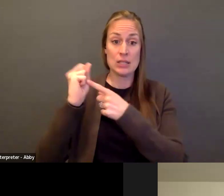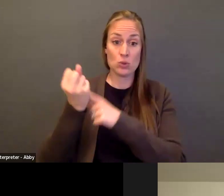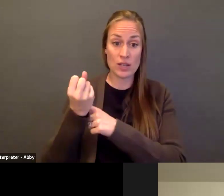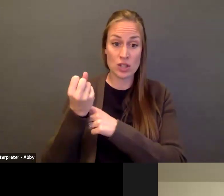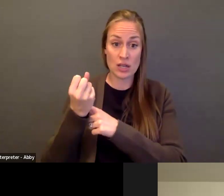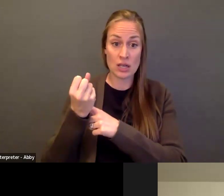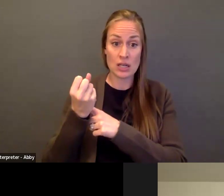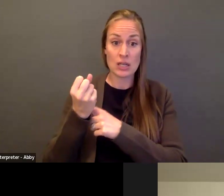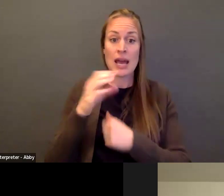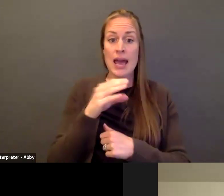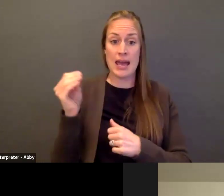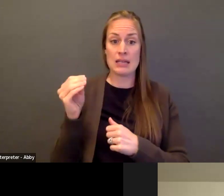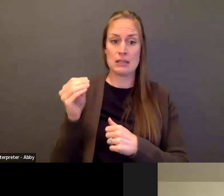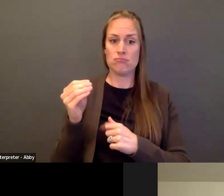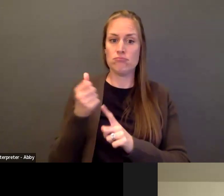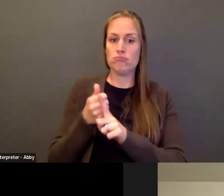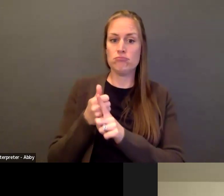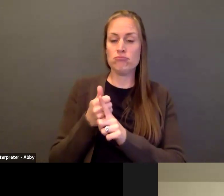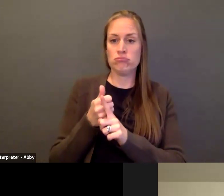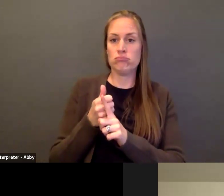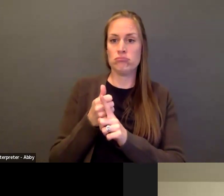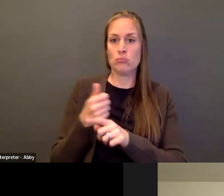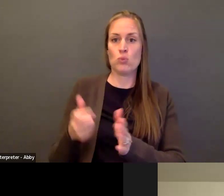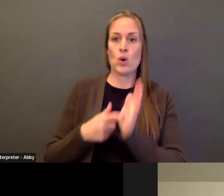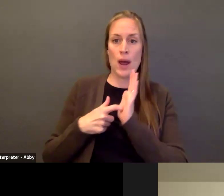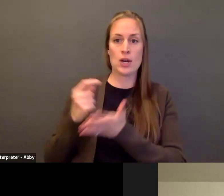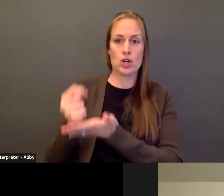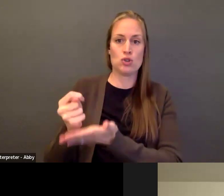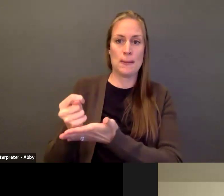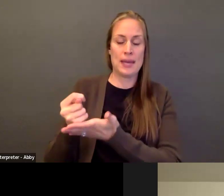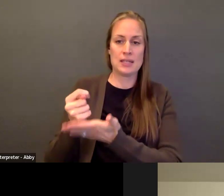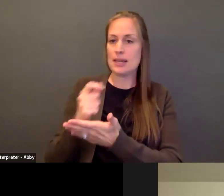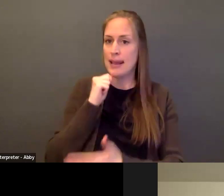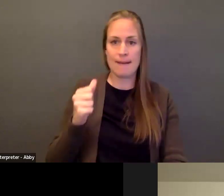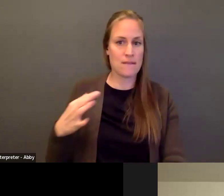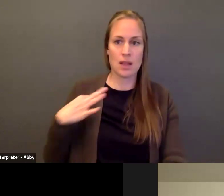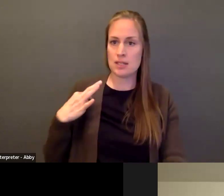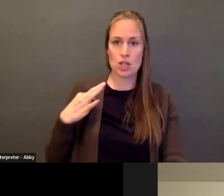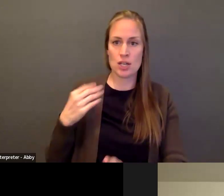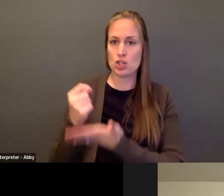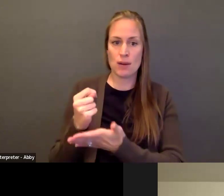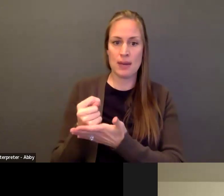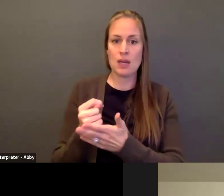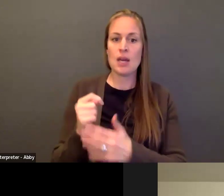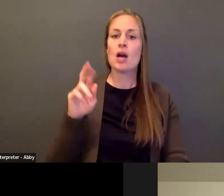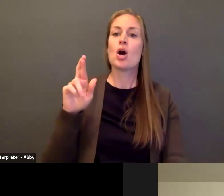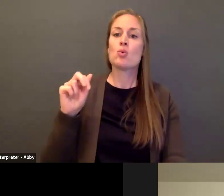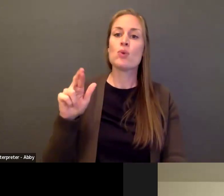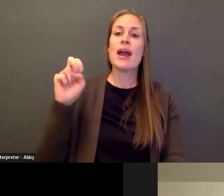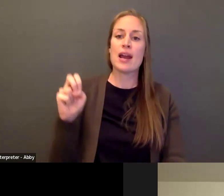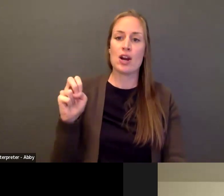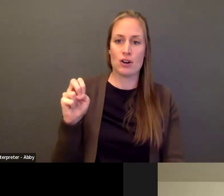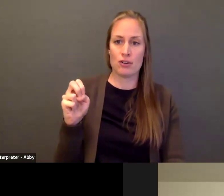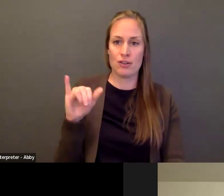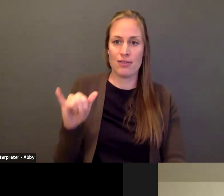involuntary treatment, it is extremely rare that someone of the IDD population ever receives that treatment.